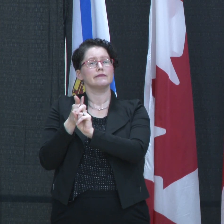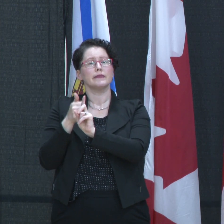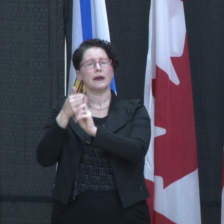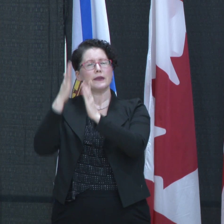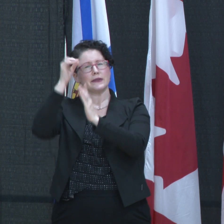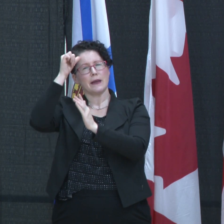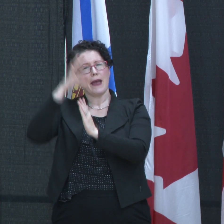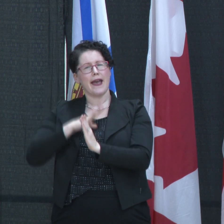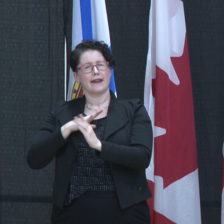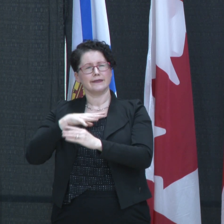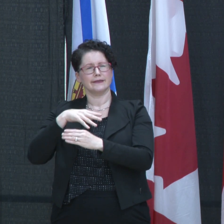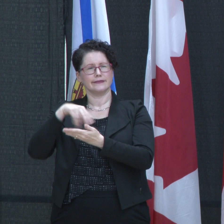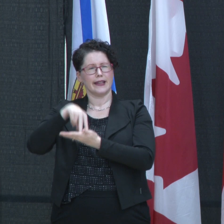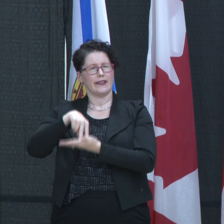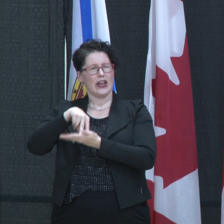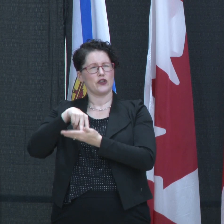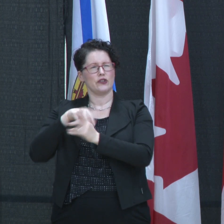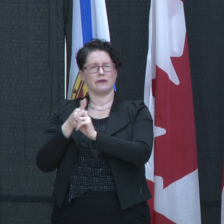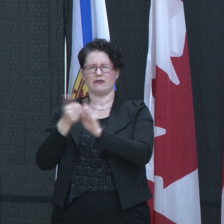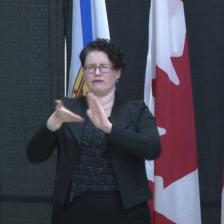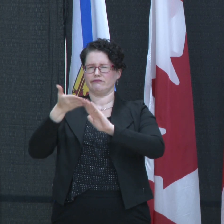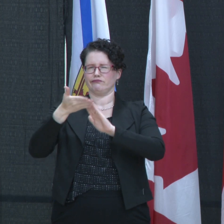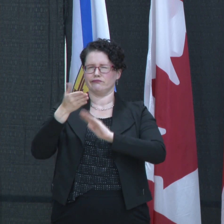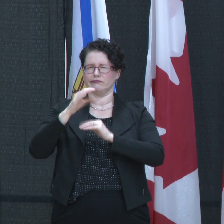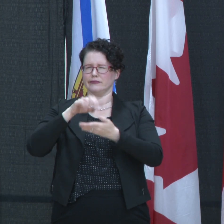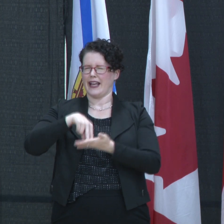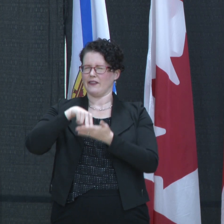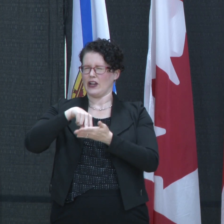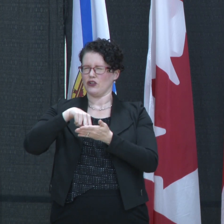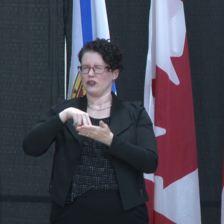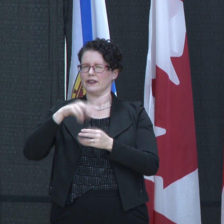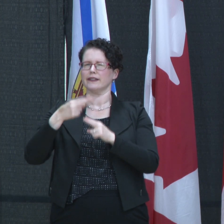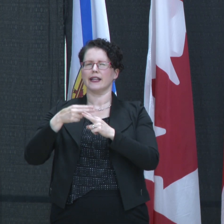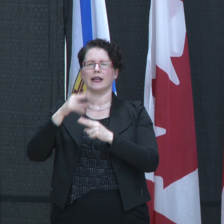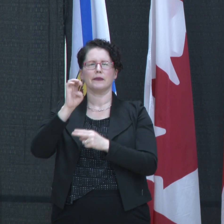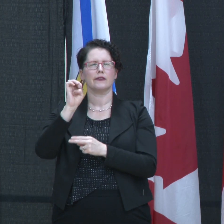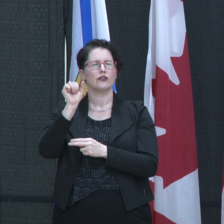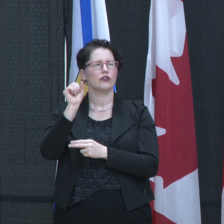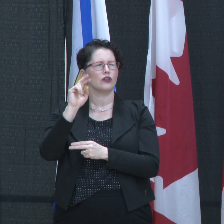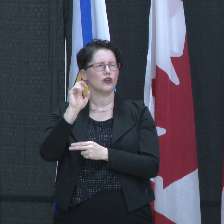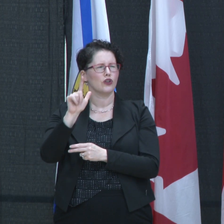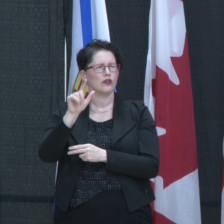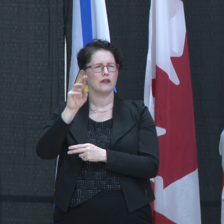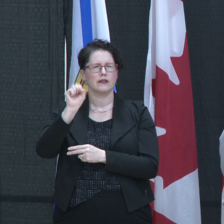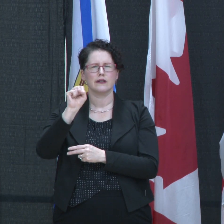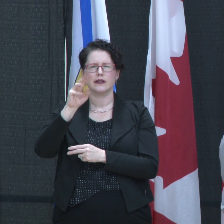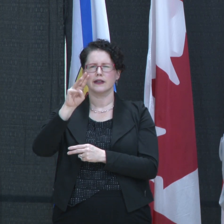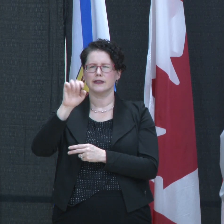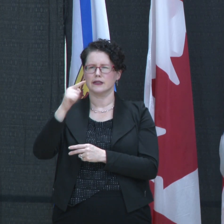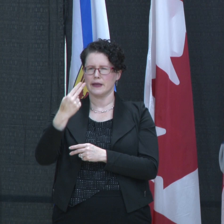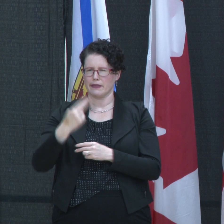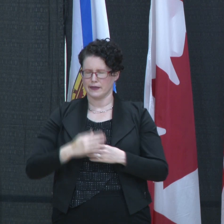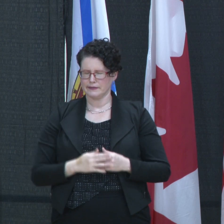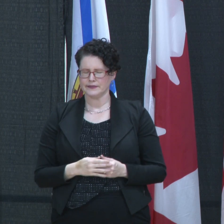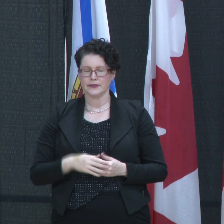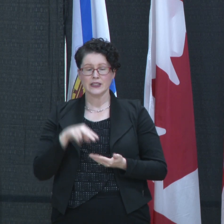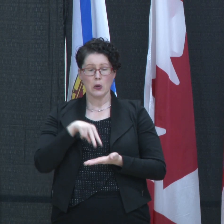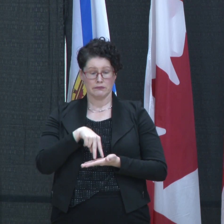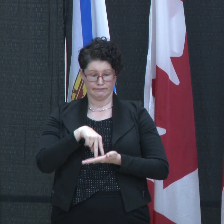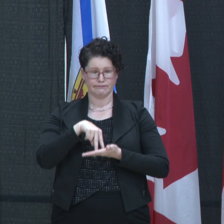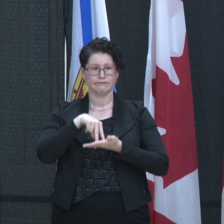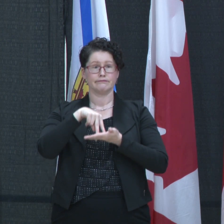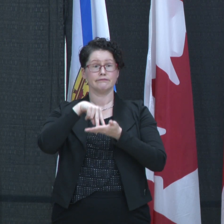operator. And during that short elevator ride, Earl presented the candidate, Barack Obama,